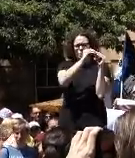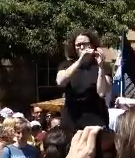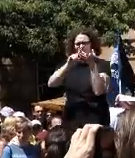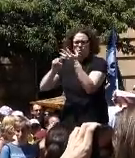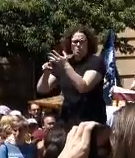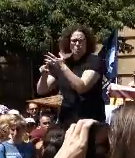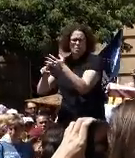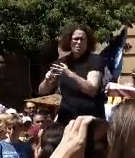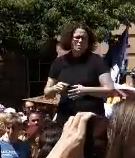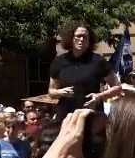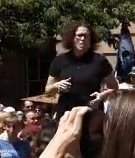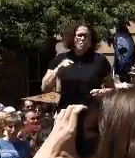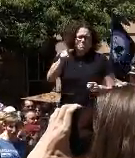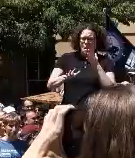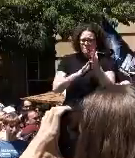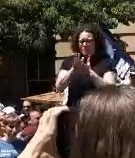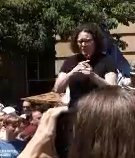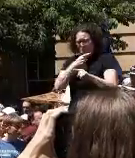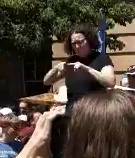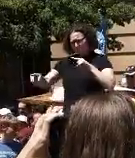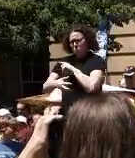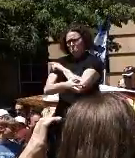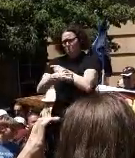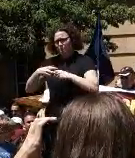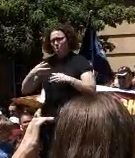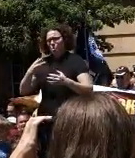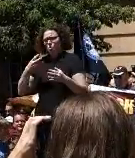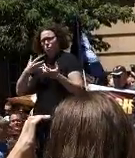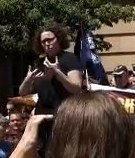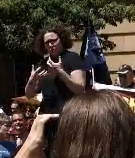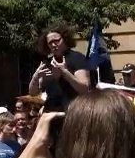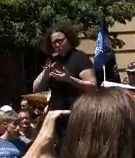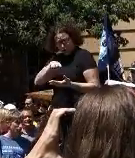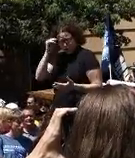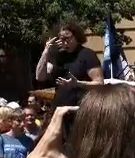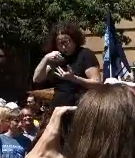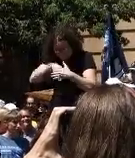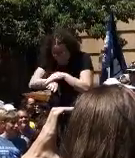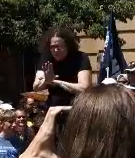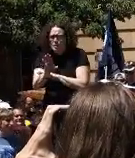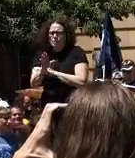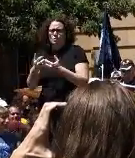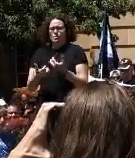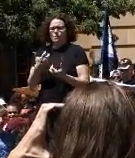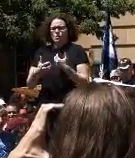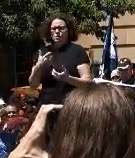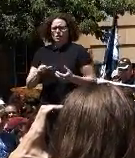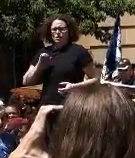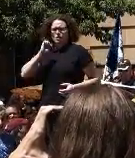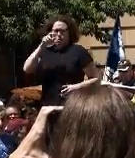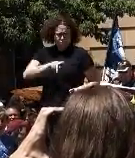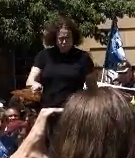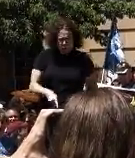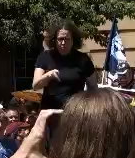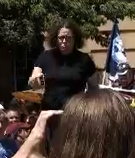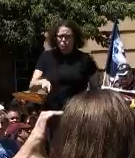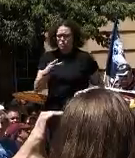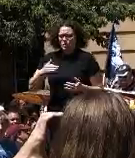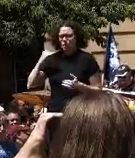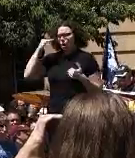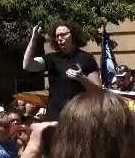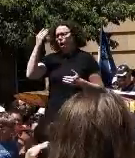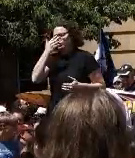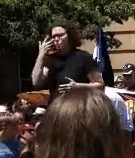That means that the poorest students that get to university, if you're lucky enough to have scraped through your primary, your secondary education in